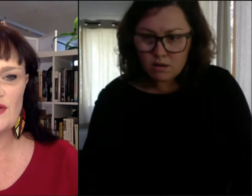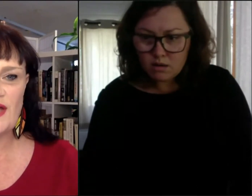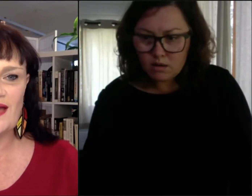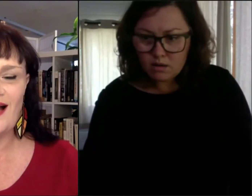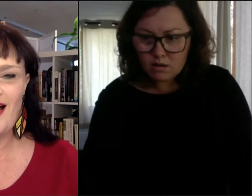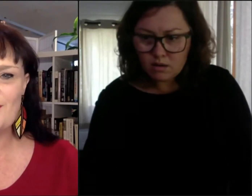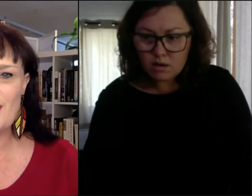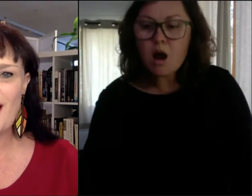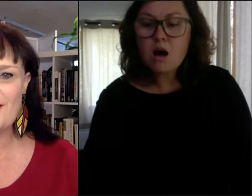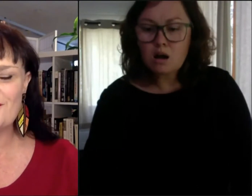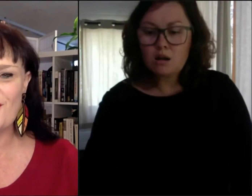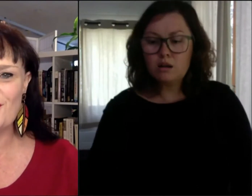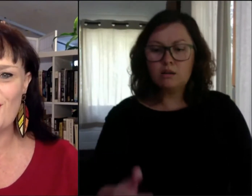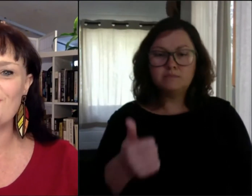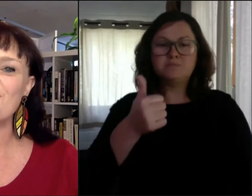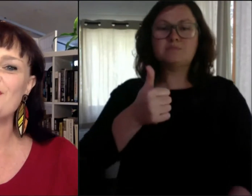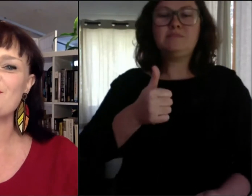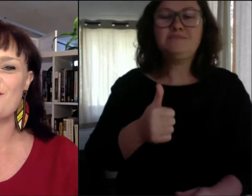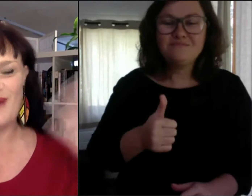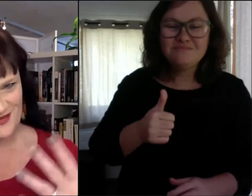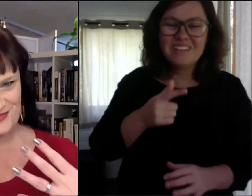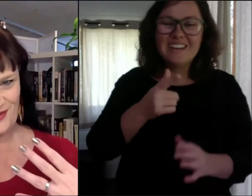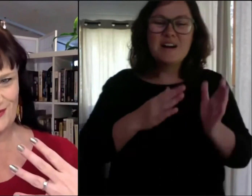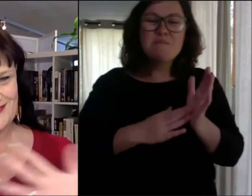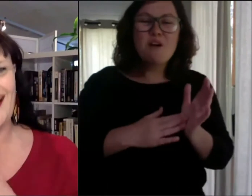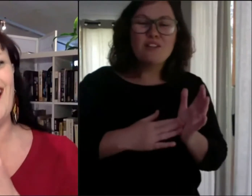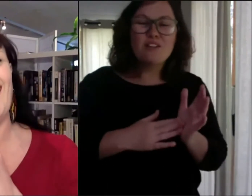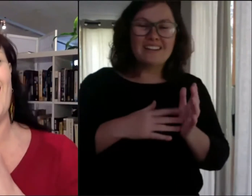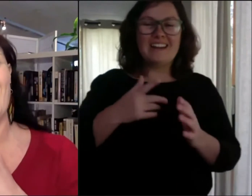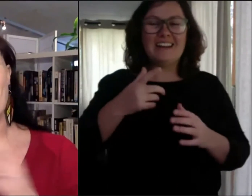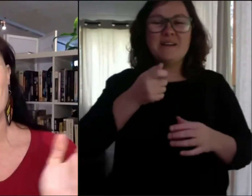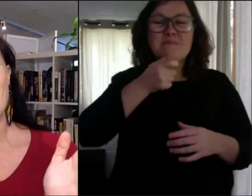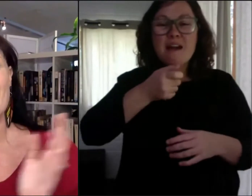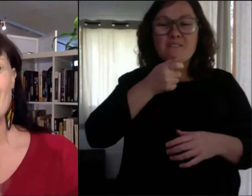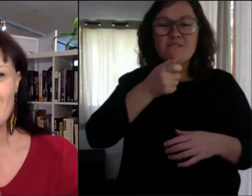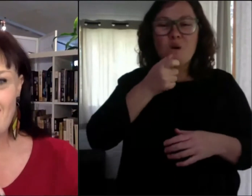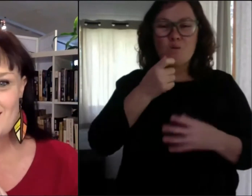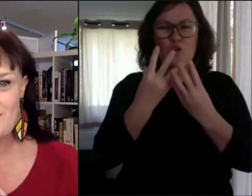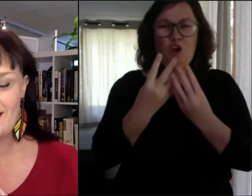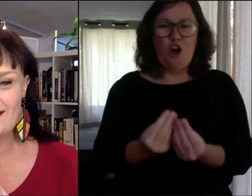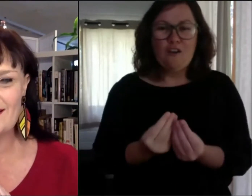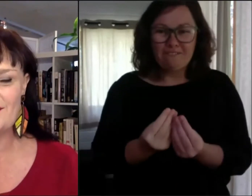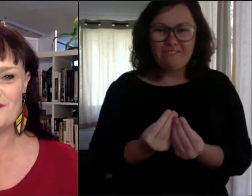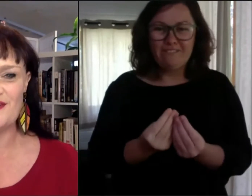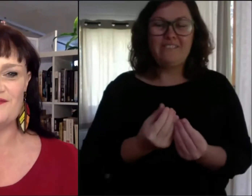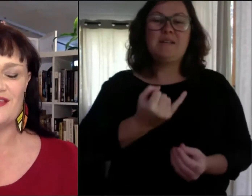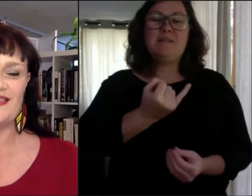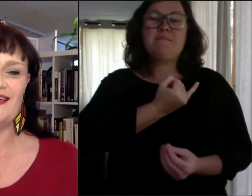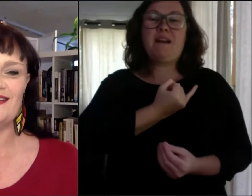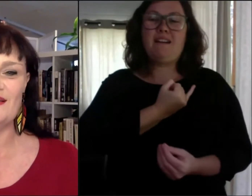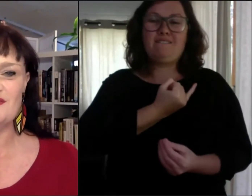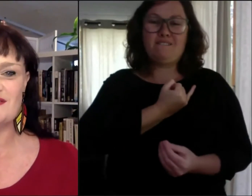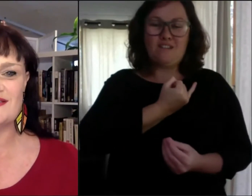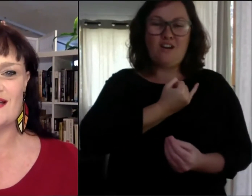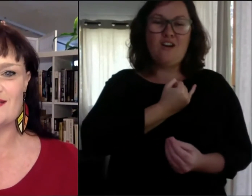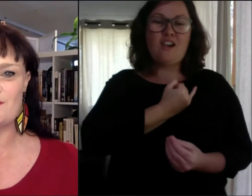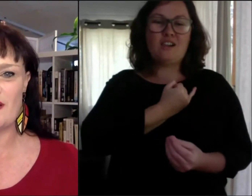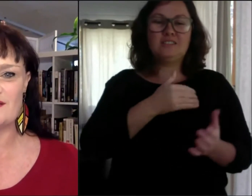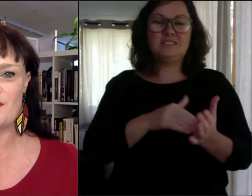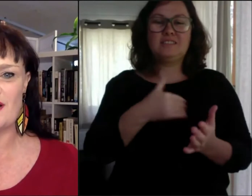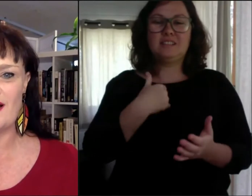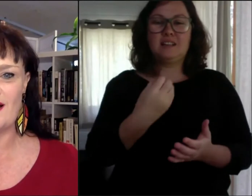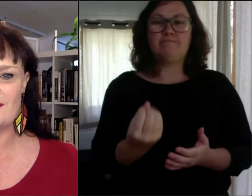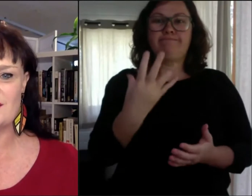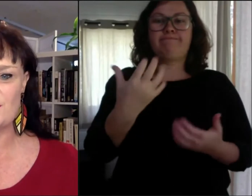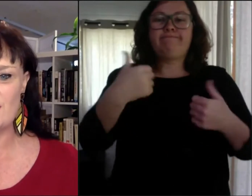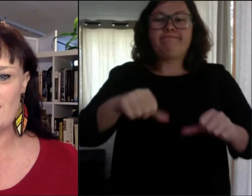No, it's okay. I had my microphone off. It was my fault. Thanks, Amelia, for everything. Let me just take us back